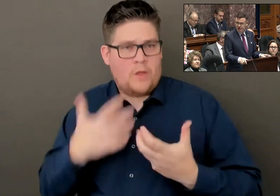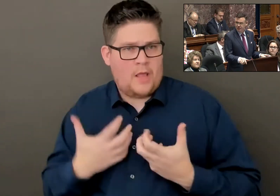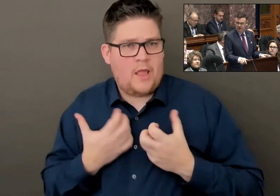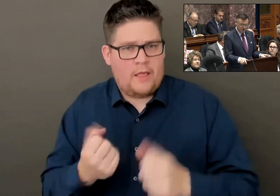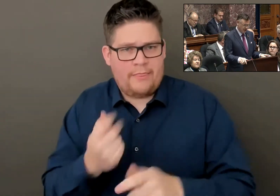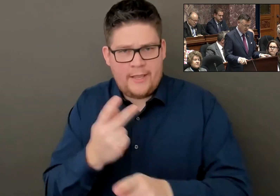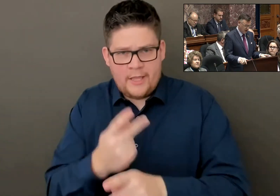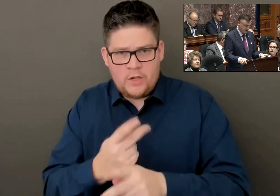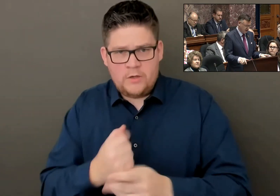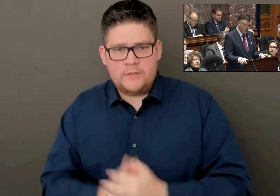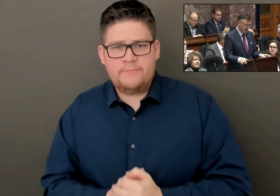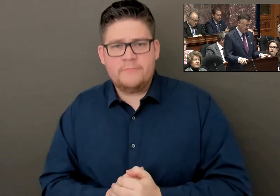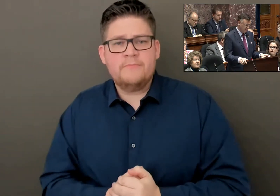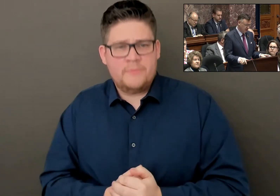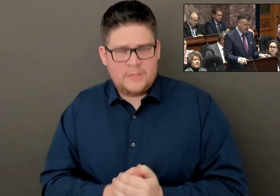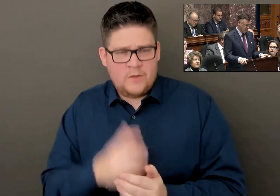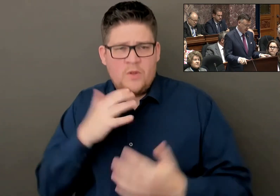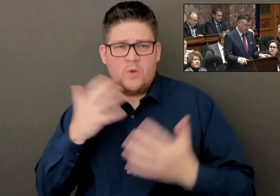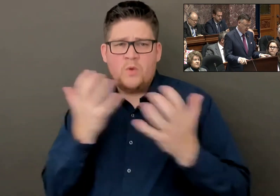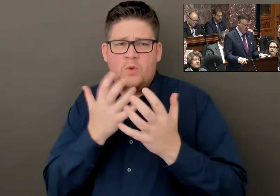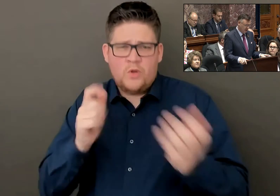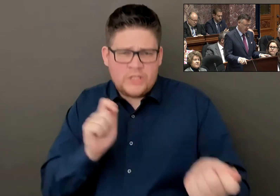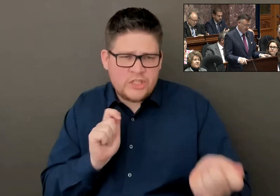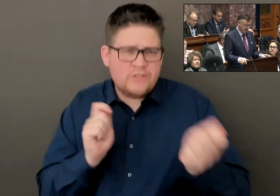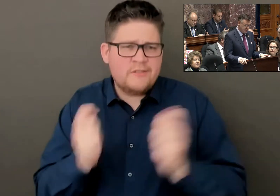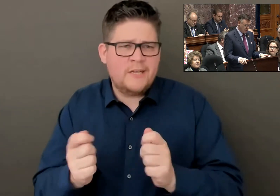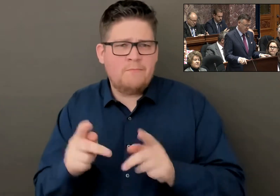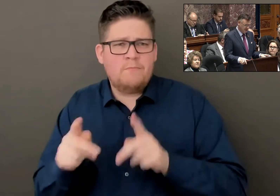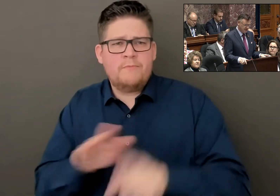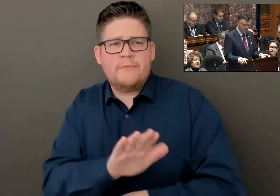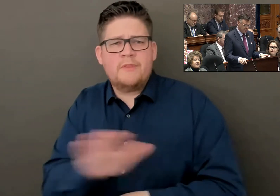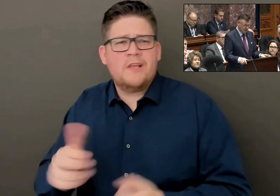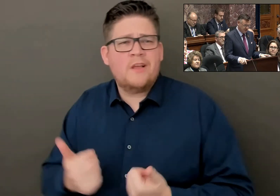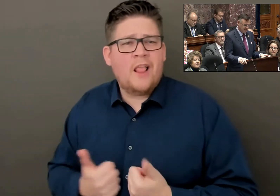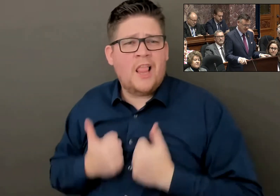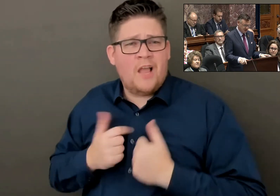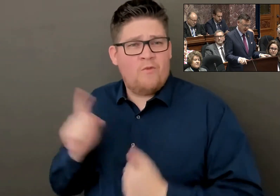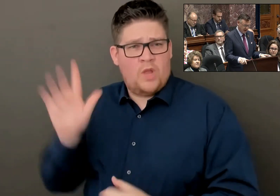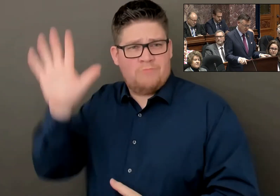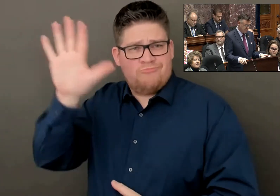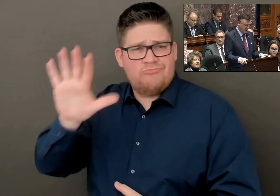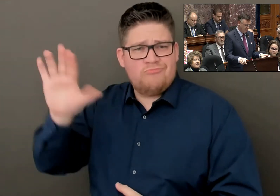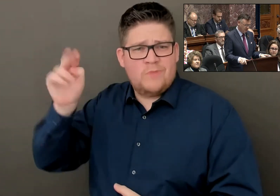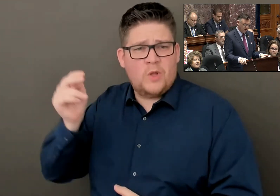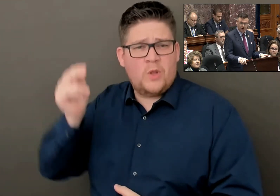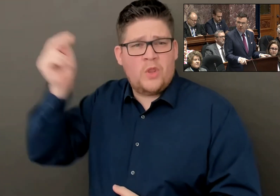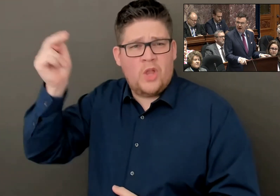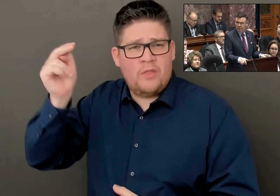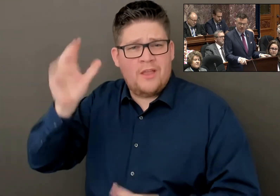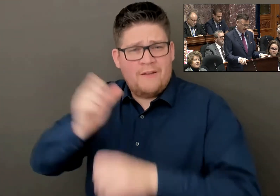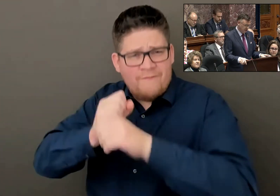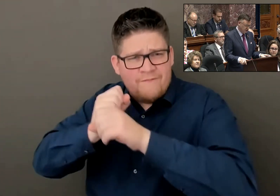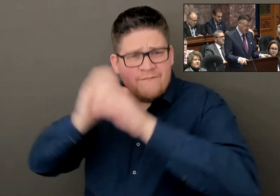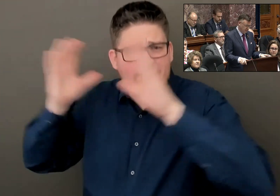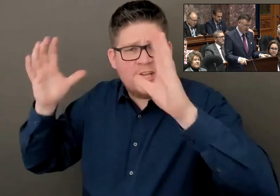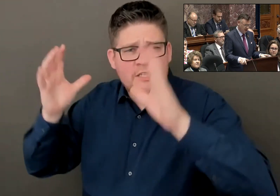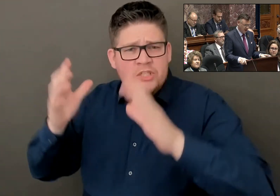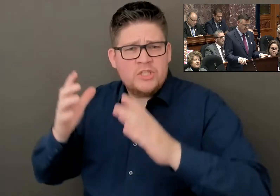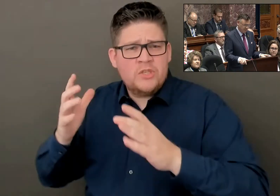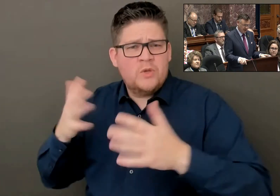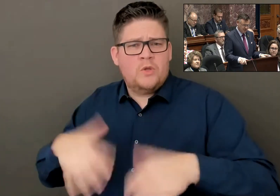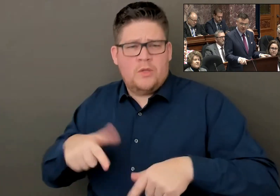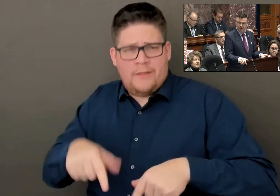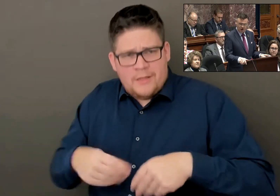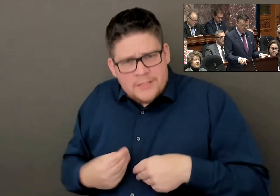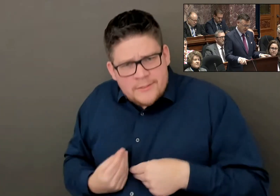of vision, generosity, and community spirit. The South Peace Health Services Society was founded through the collaborative leadership